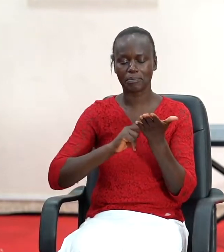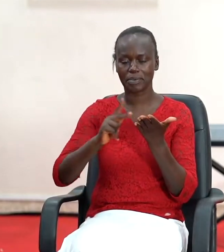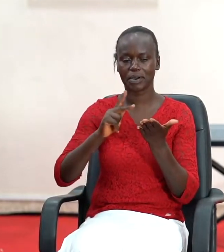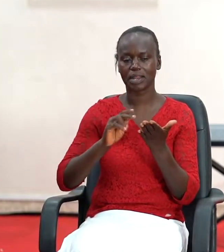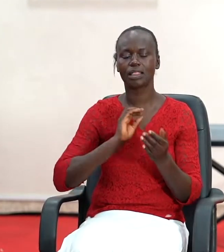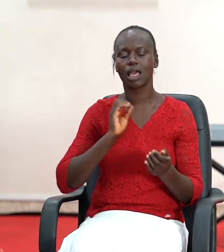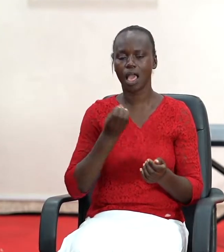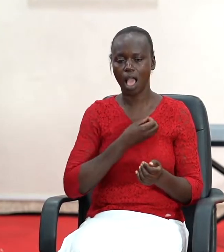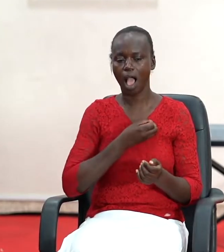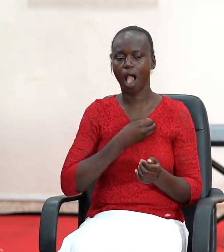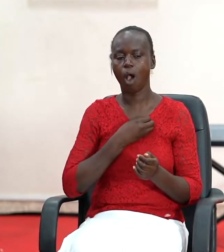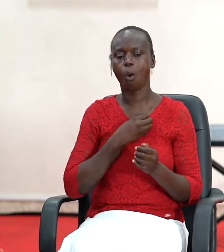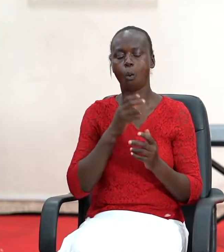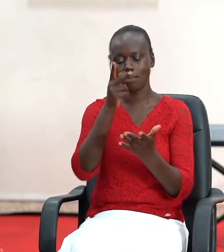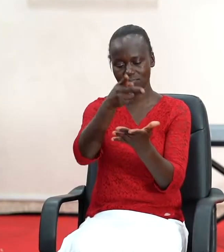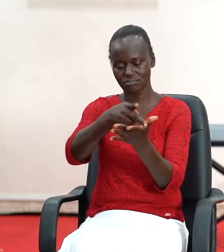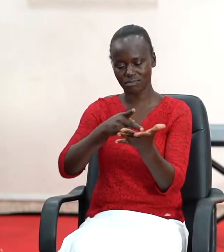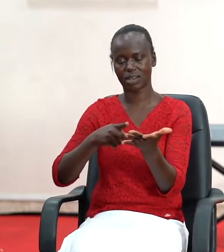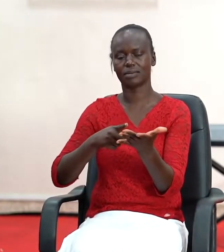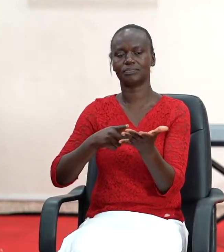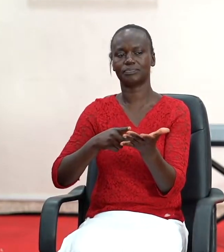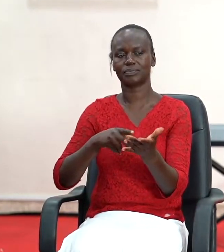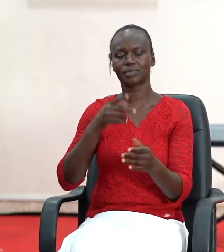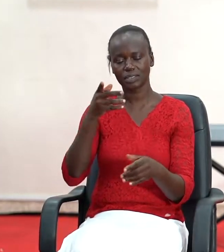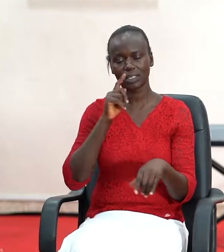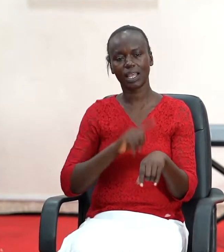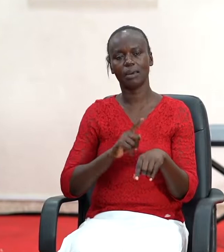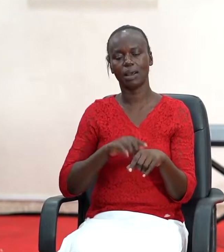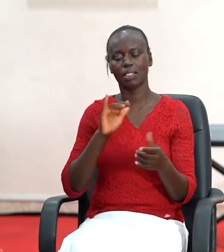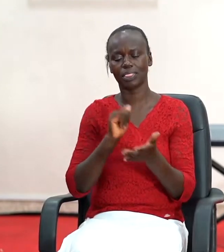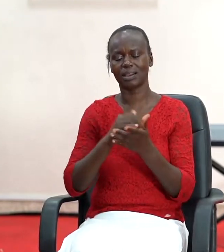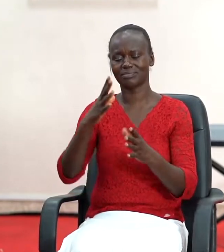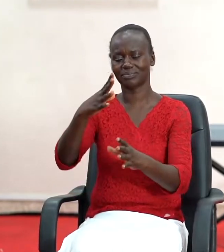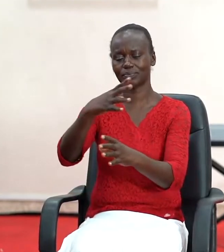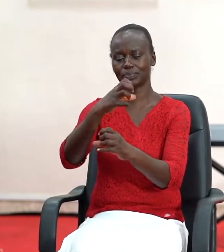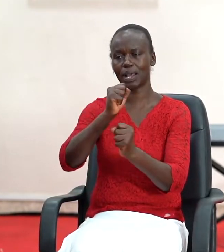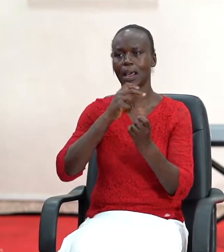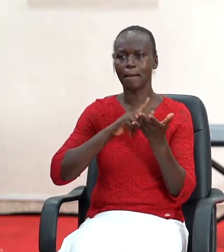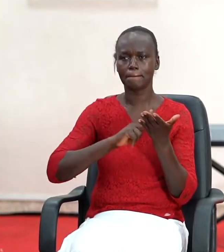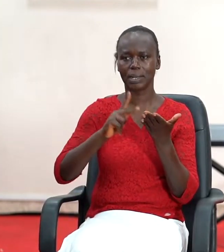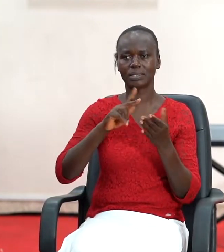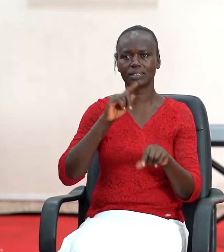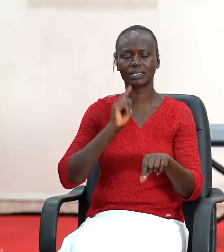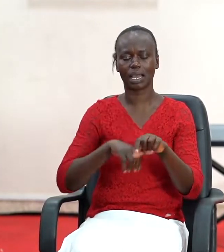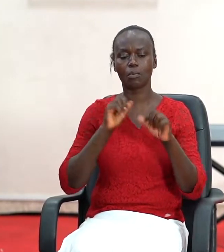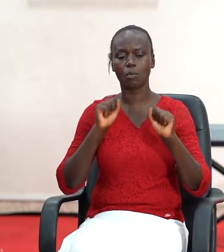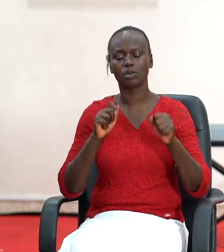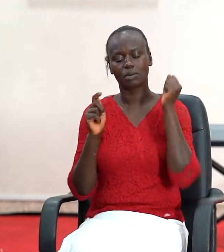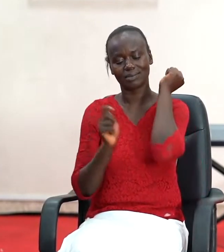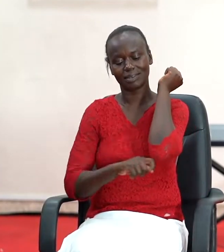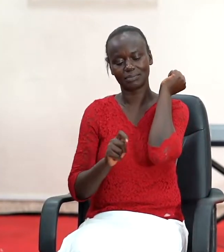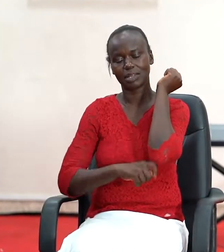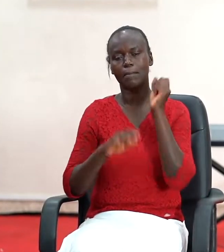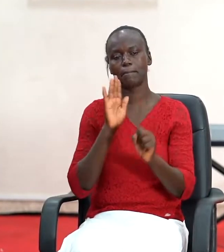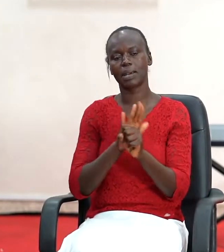our portion. During this time that we will uphold purity. Ni time yenye tunaweza kuwa tempted sana. But let